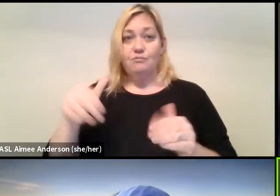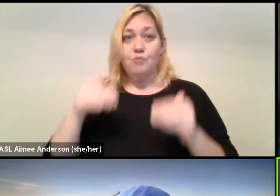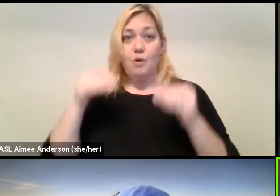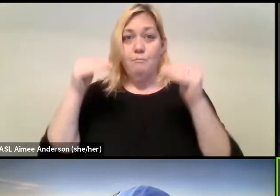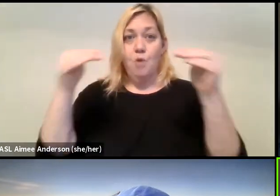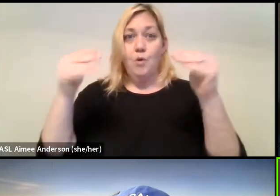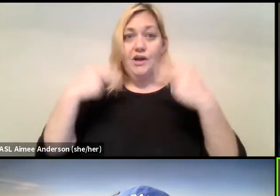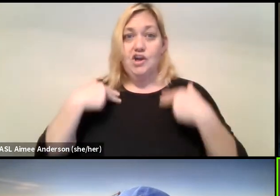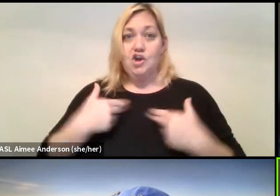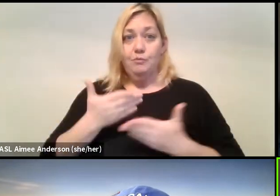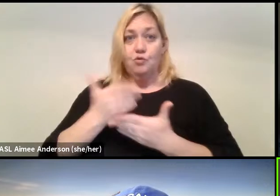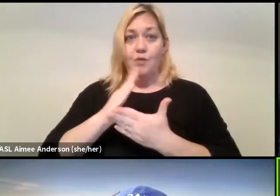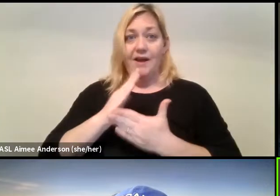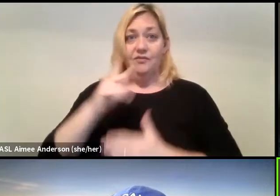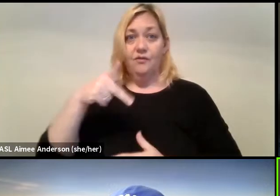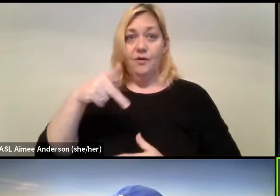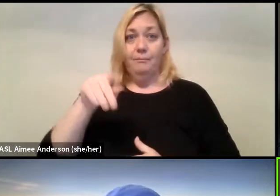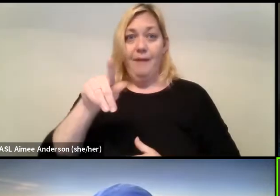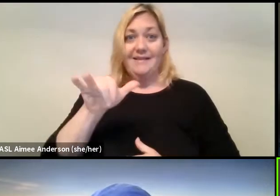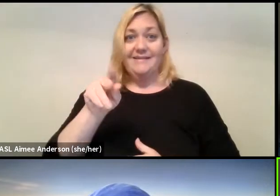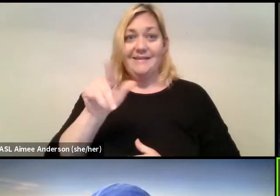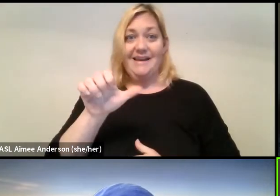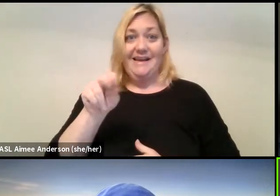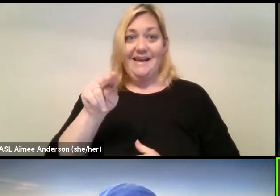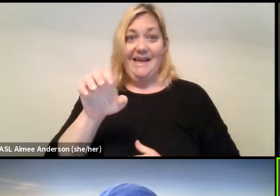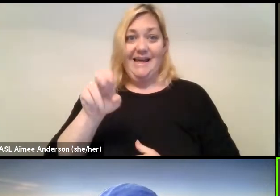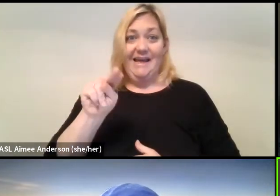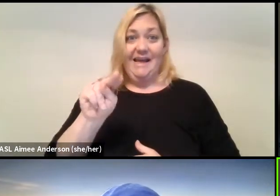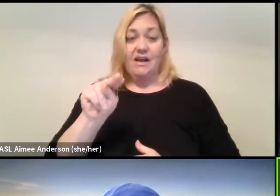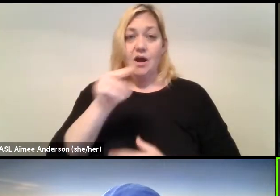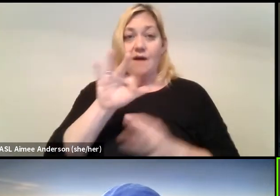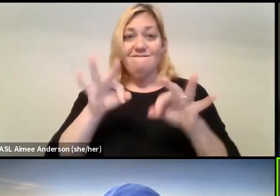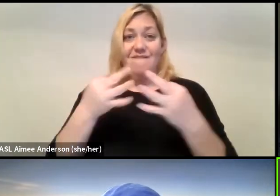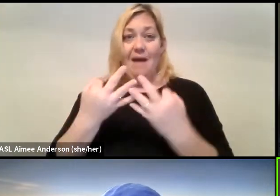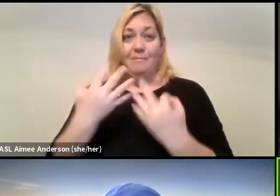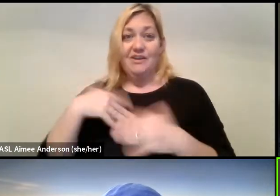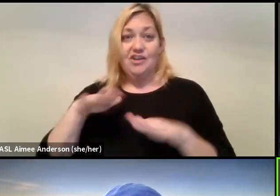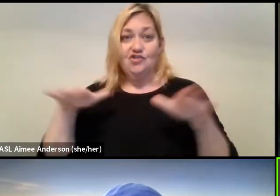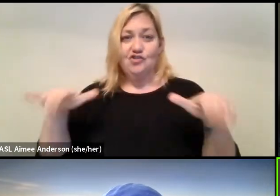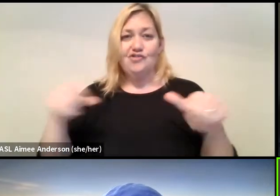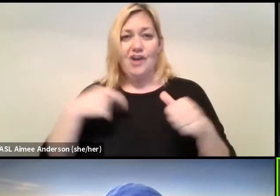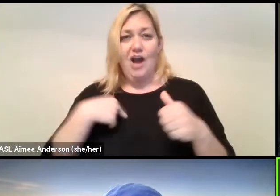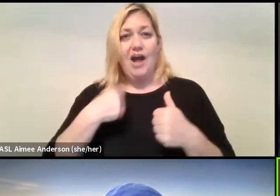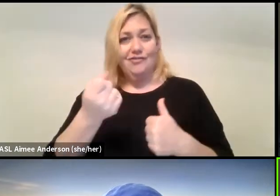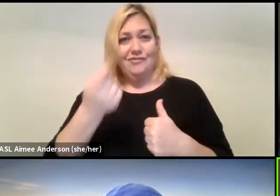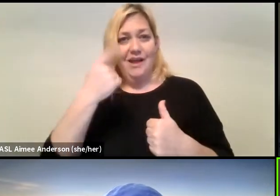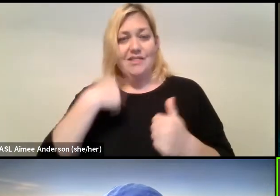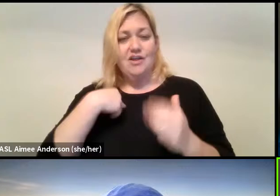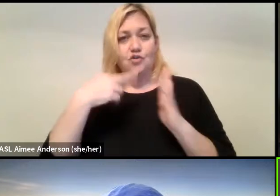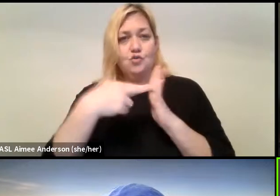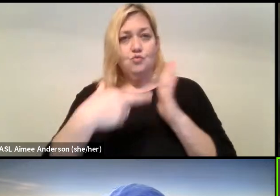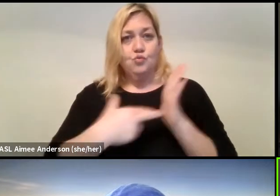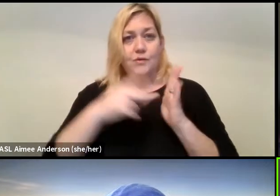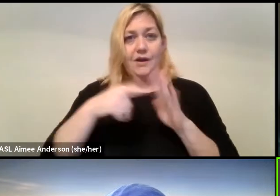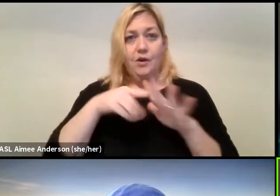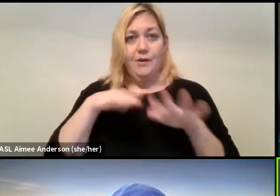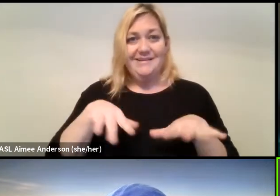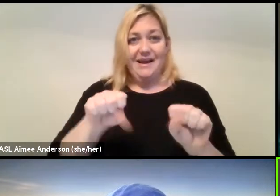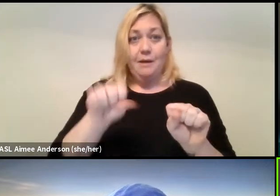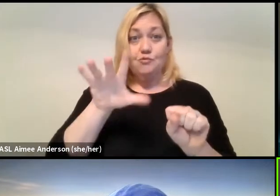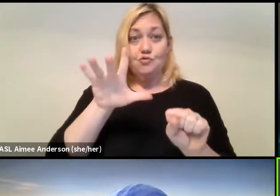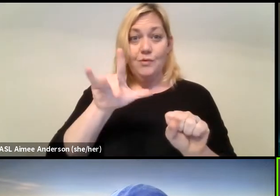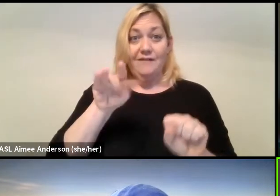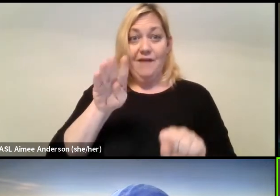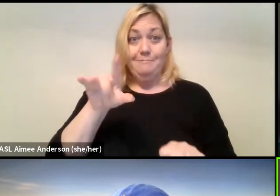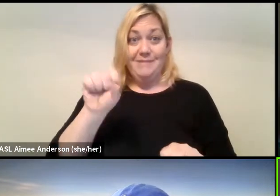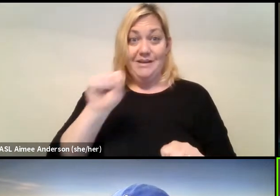children and families. I realize that the committee has a rule which specifies that they can only take up 25 bills in a